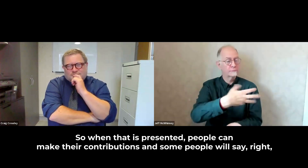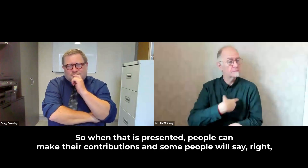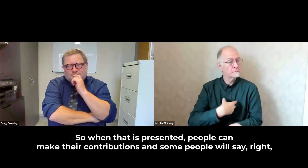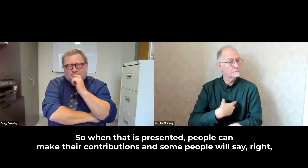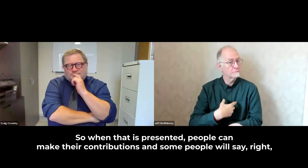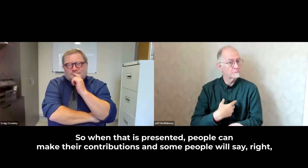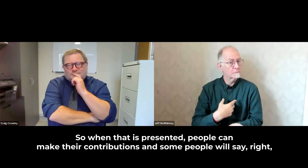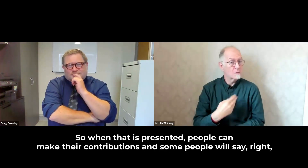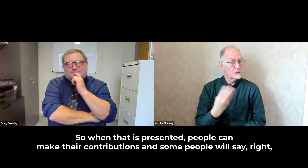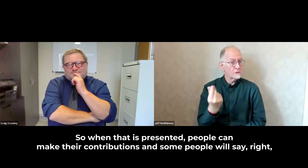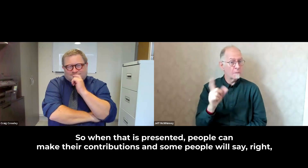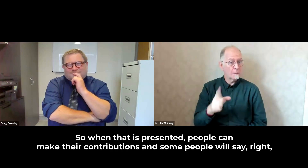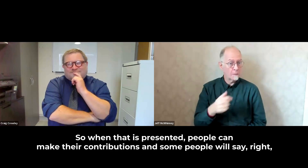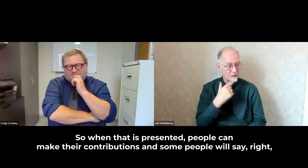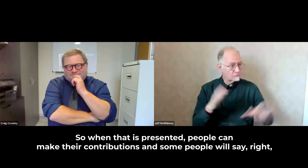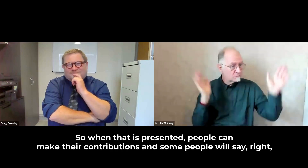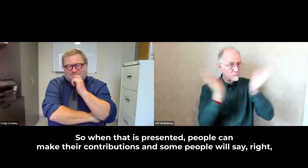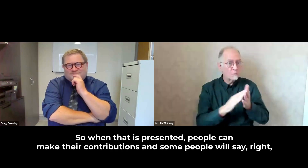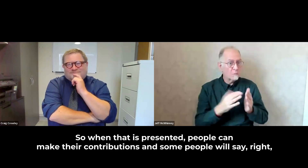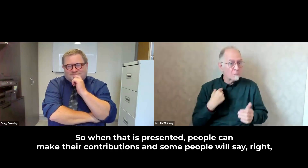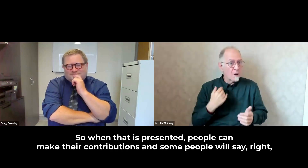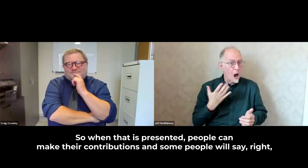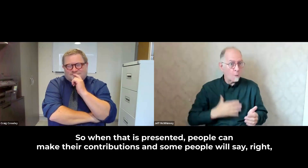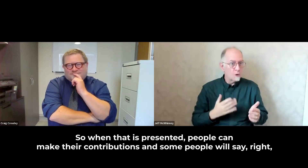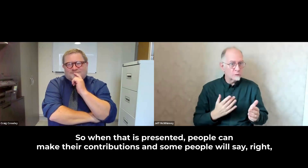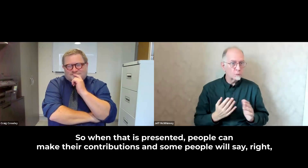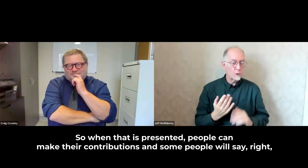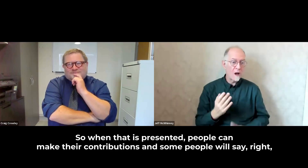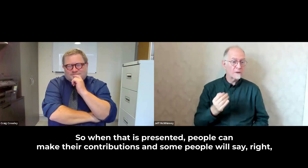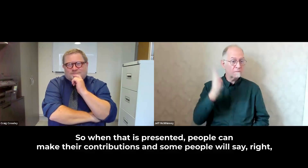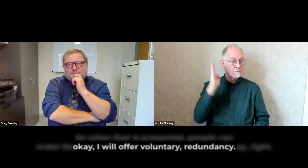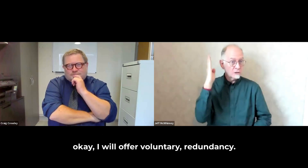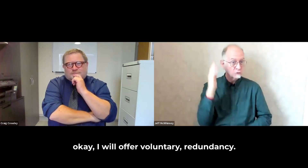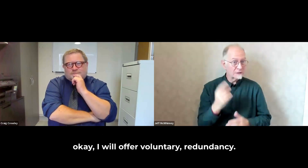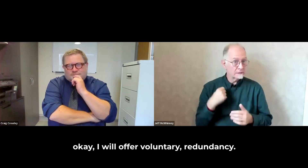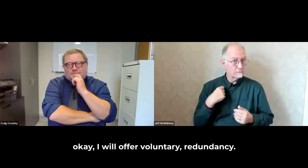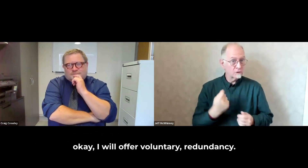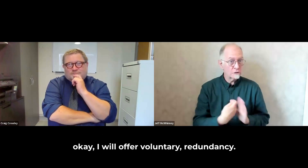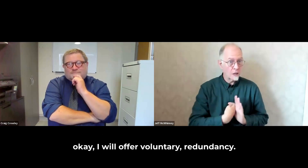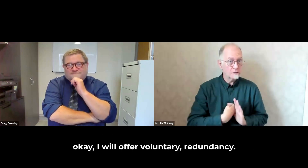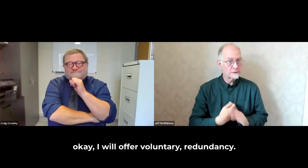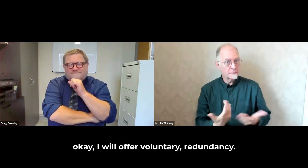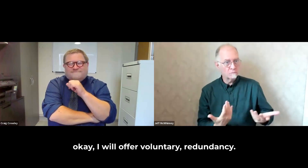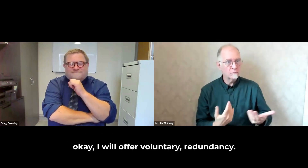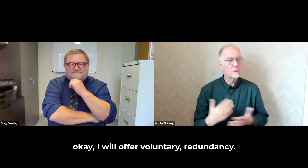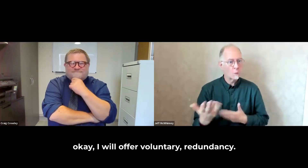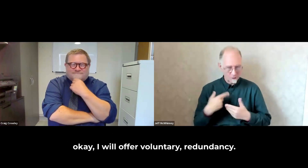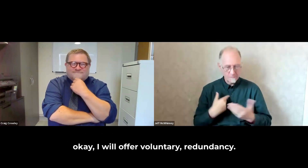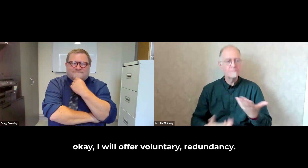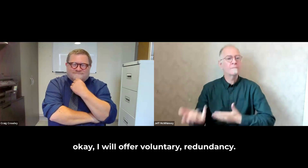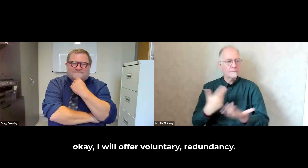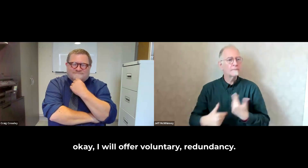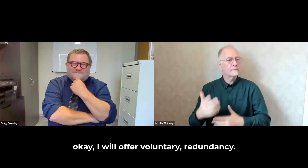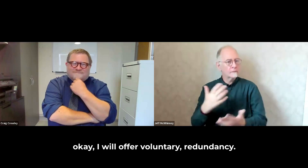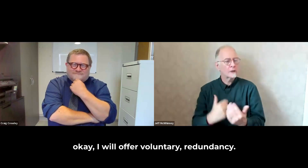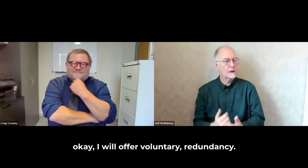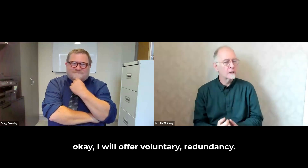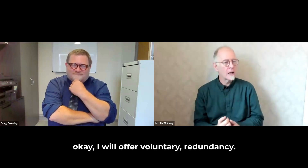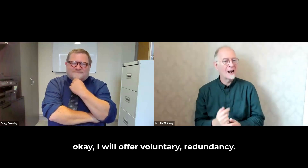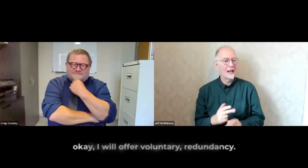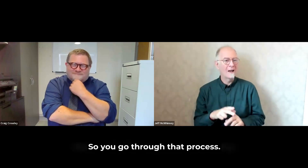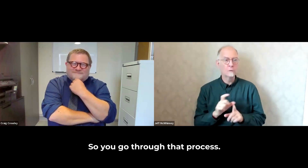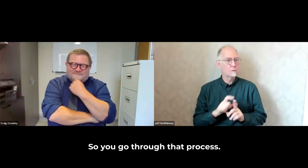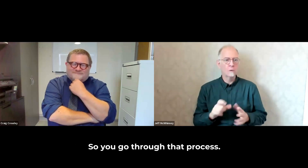presented, people make their contributions, and some people would say, right, okay, I will offer